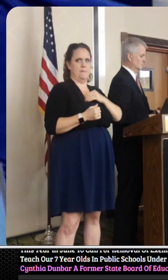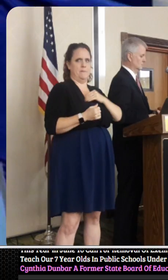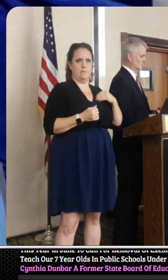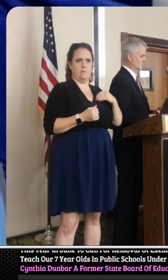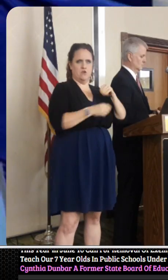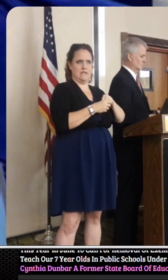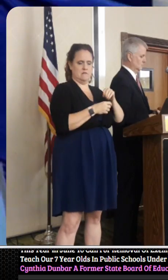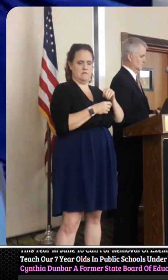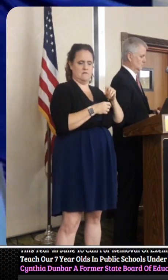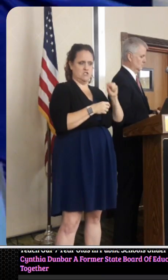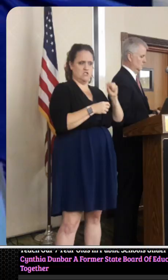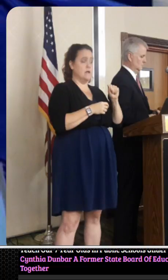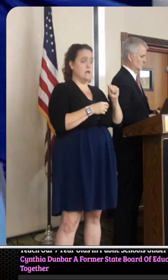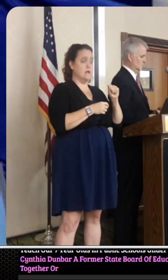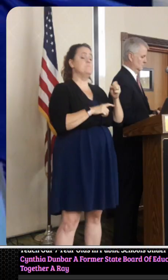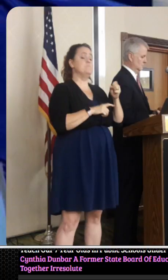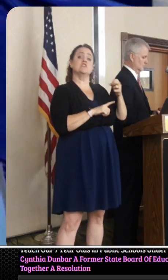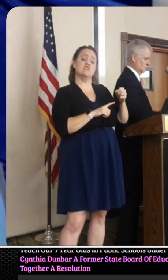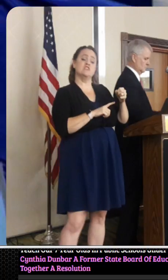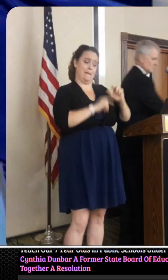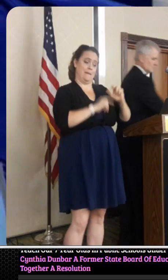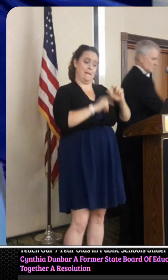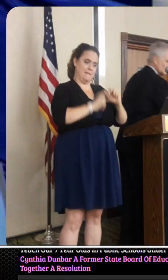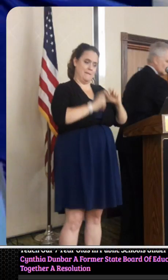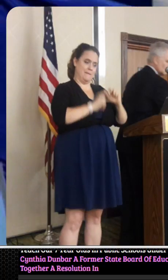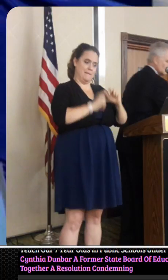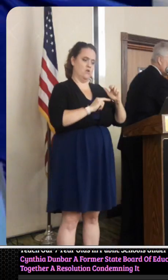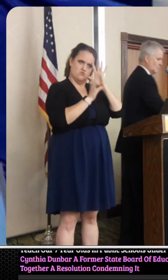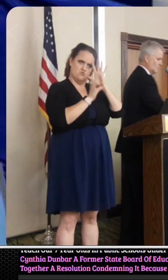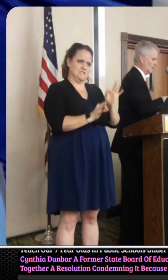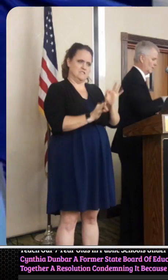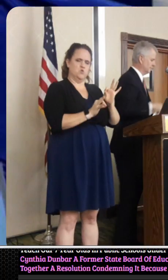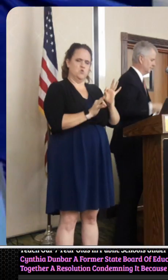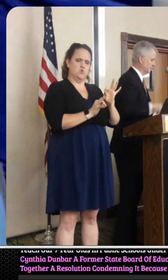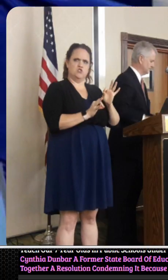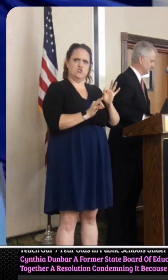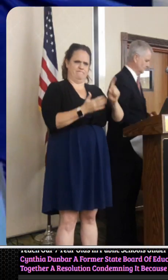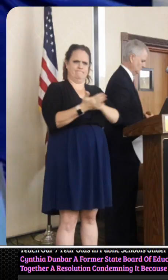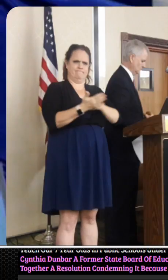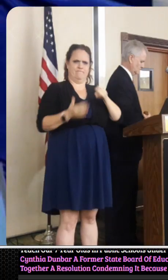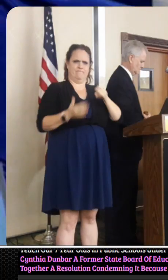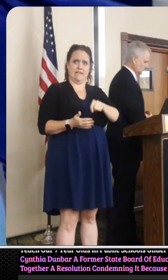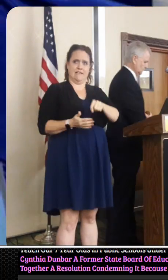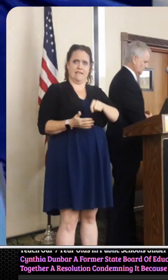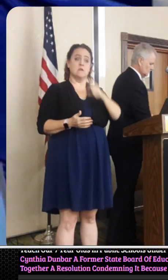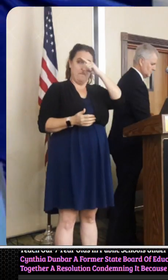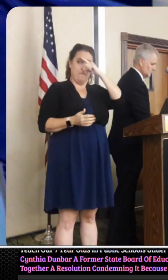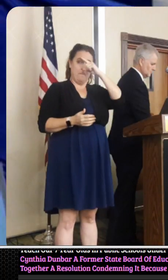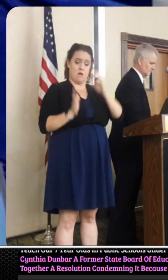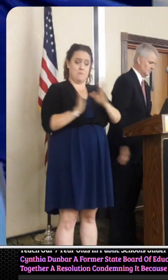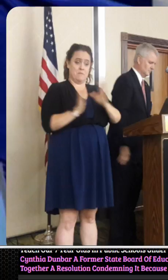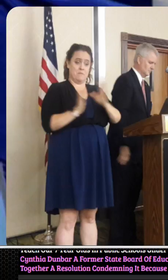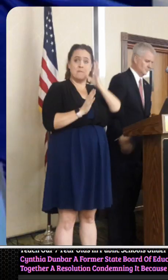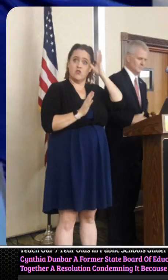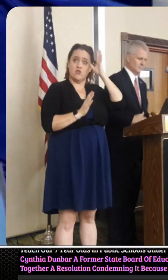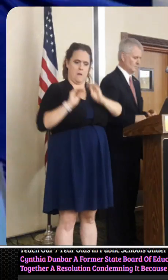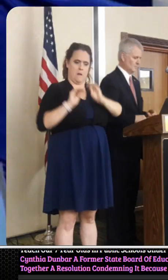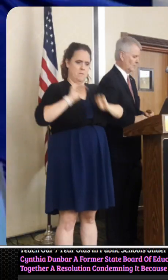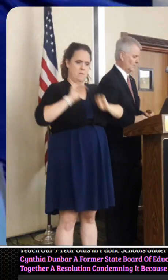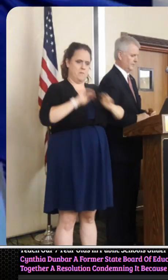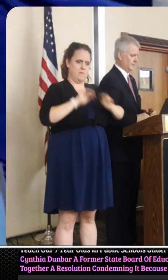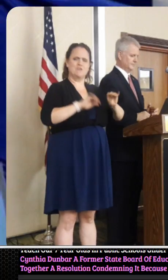She put together a resolution condemning this because it turns out Planned Parenthood has put those similar kinds of laws